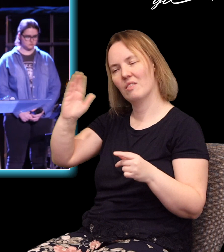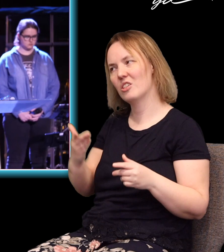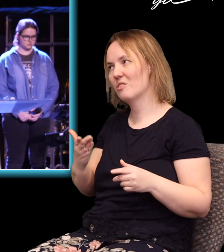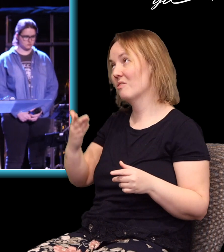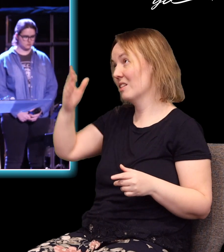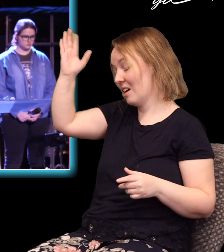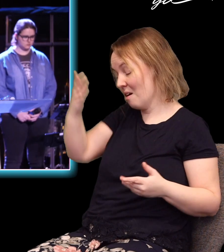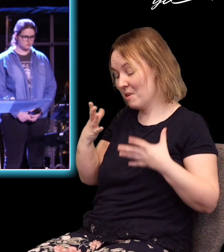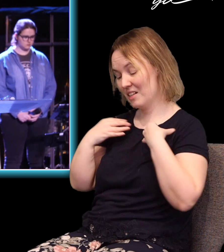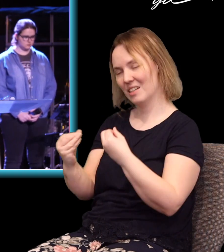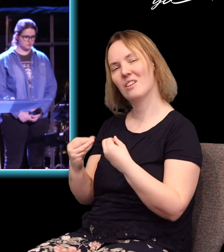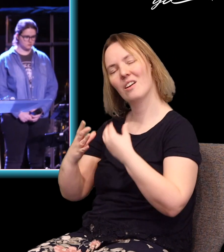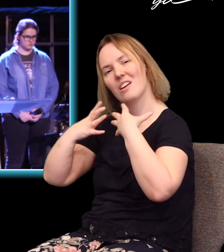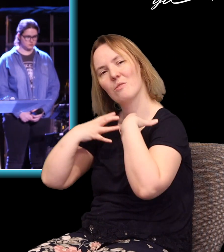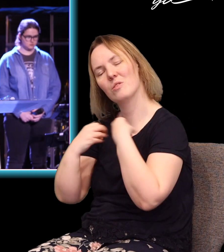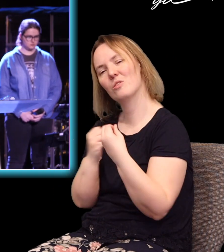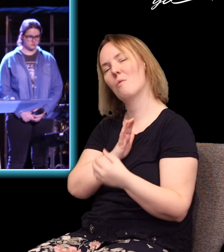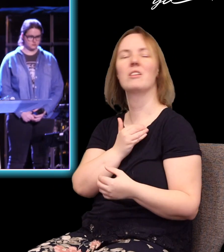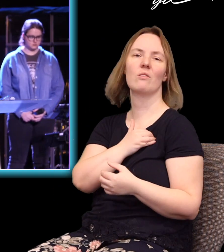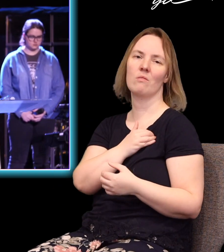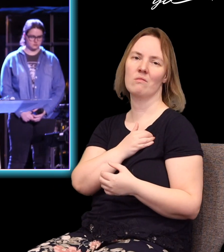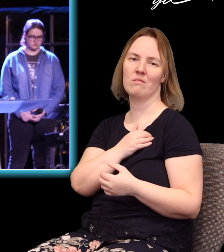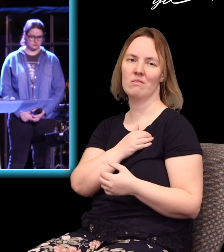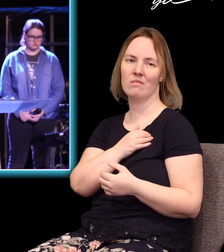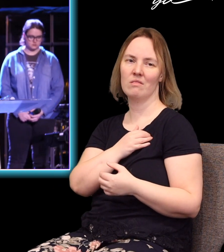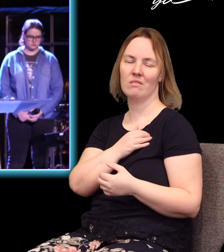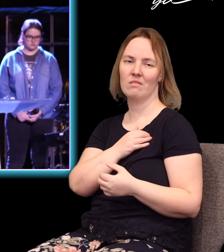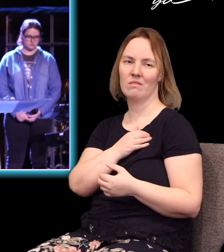come and heal and restore my soul.